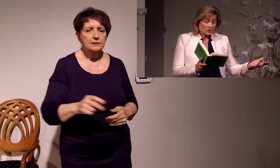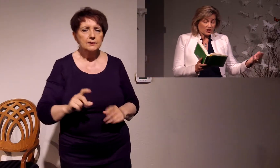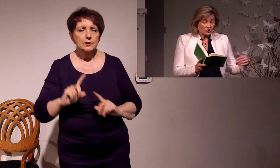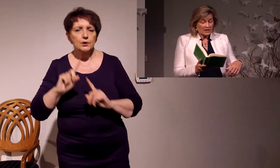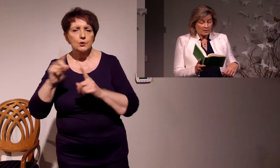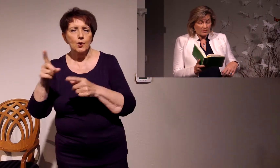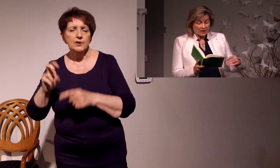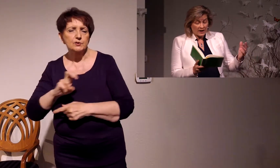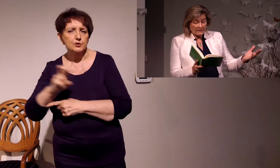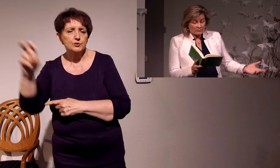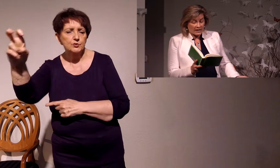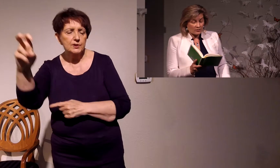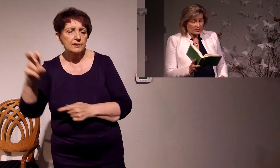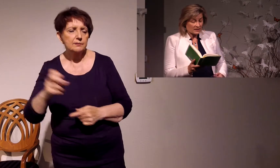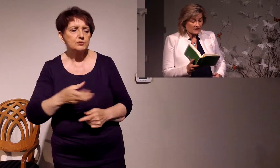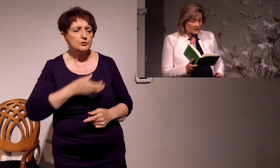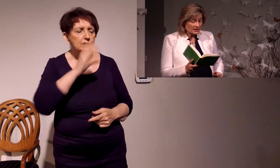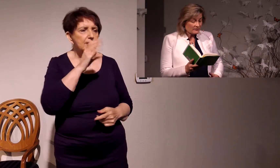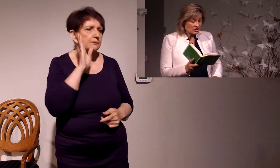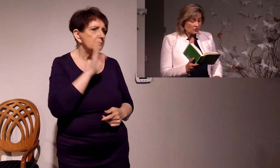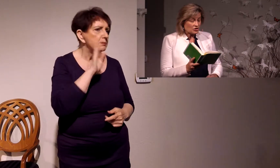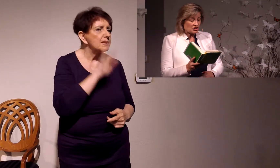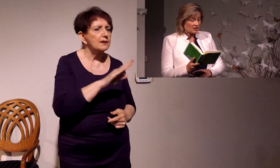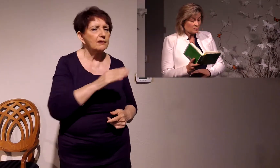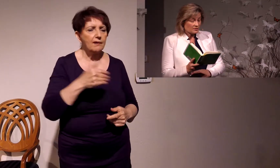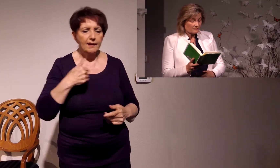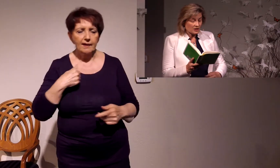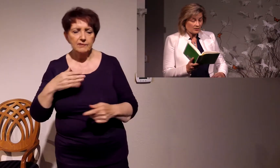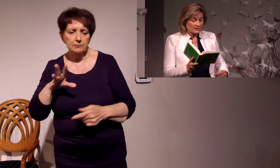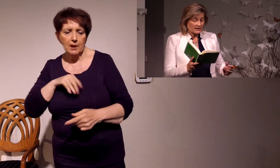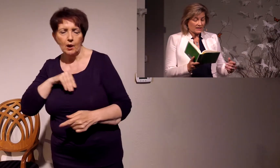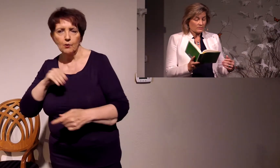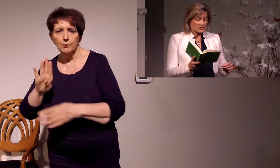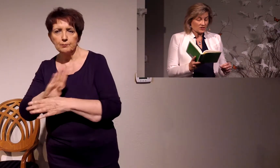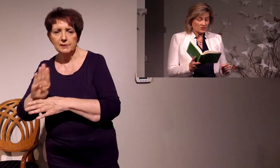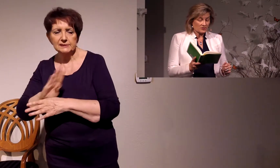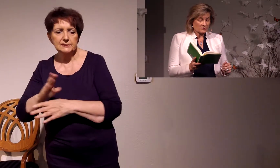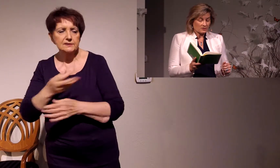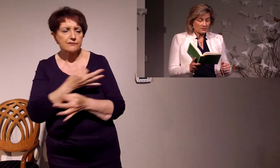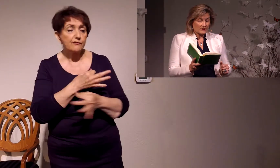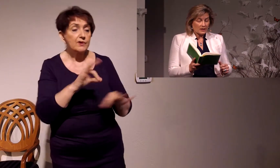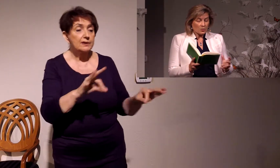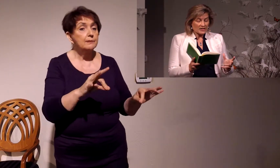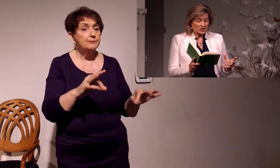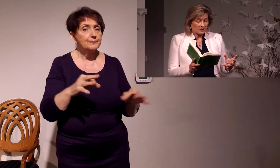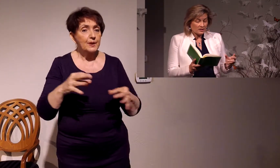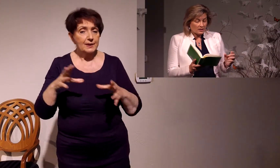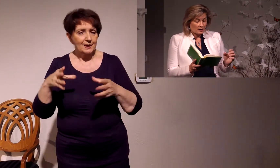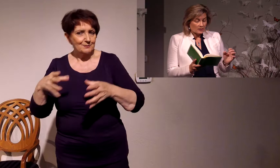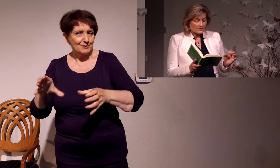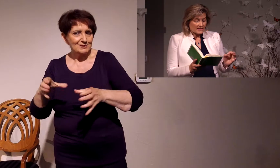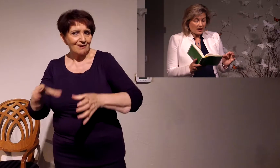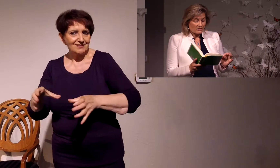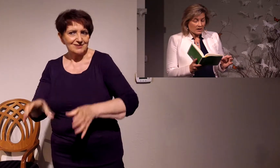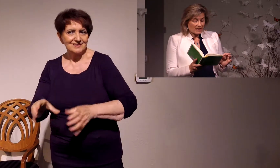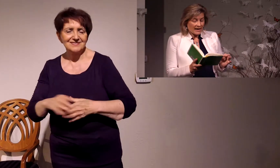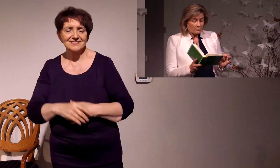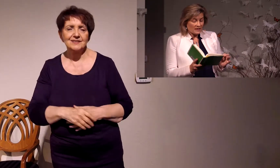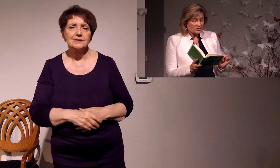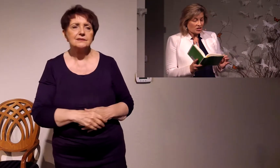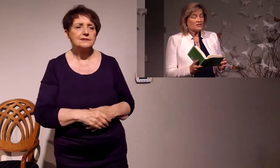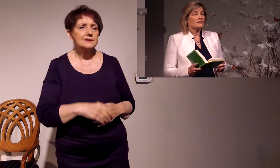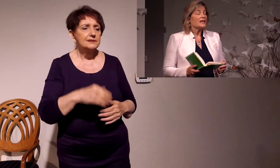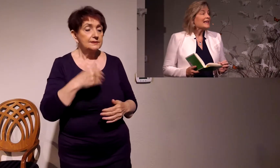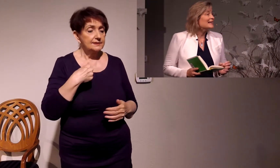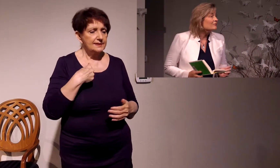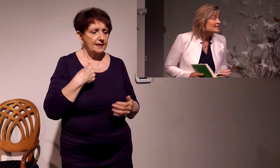listening to music, drinking beer, having my own business, leaving huge tips, freedom, getting massages. Question, does having money help